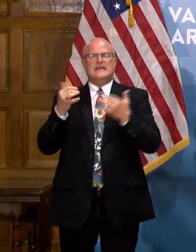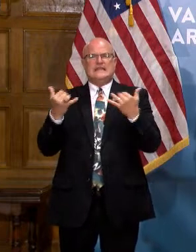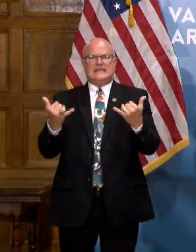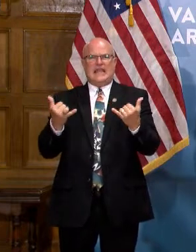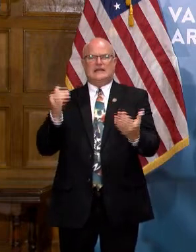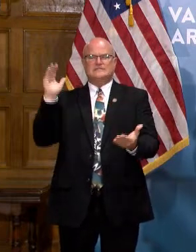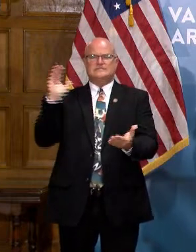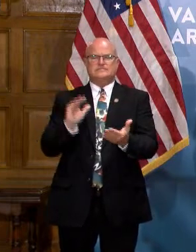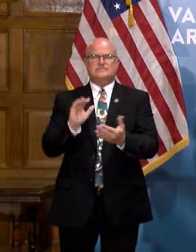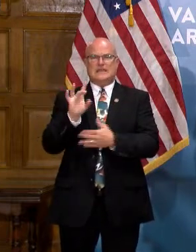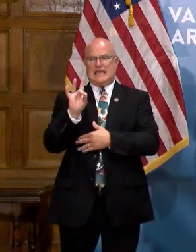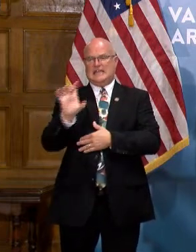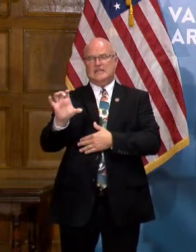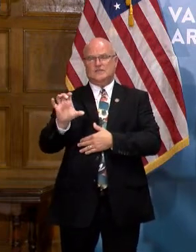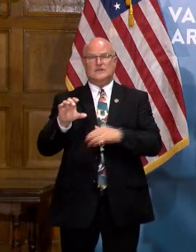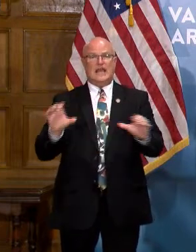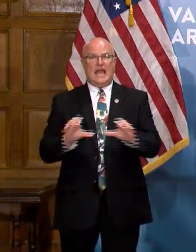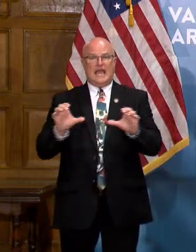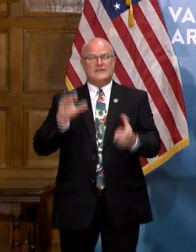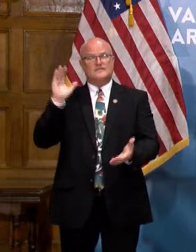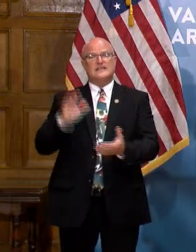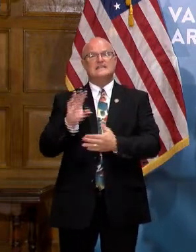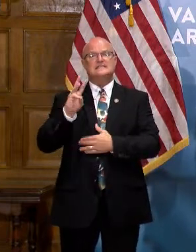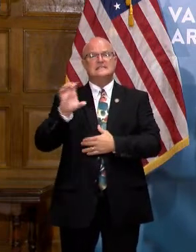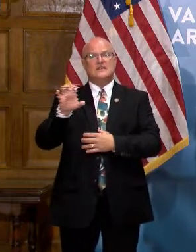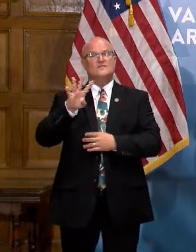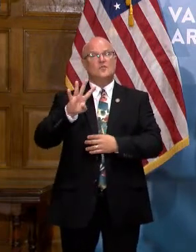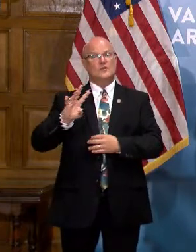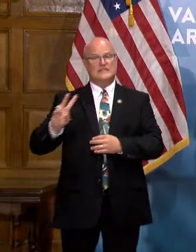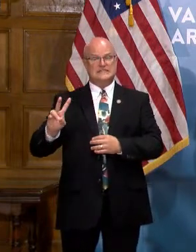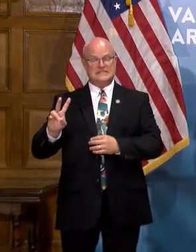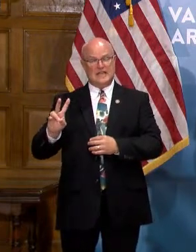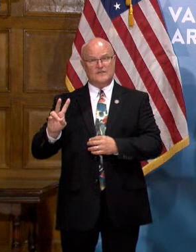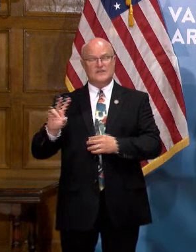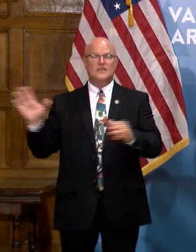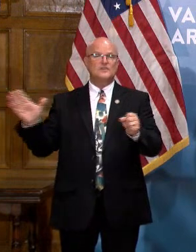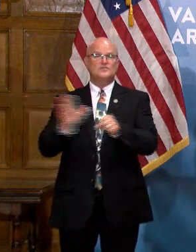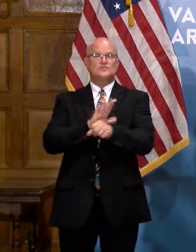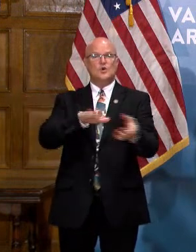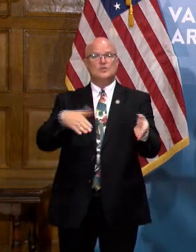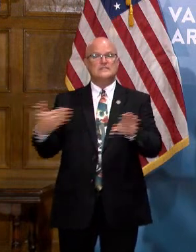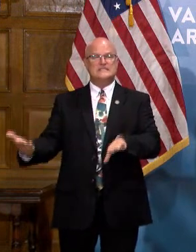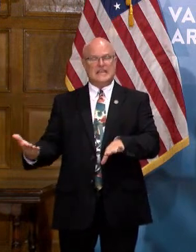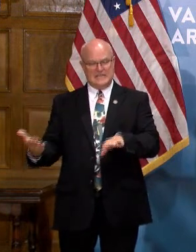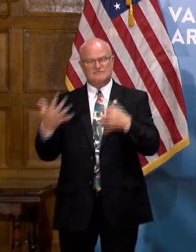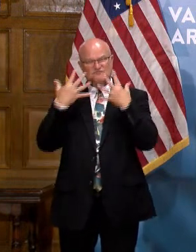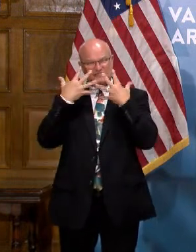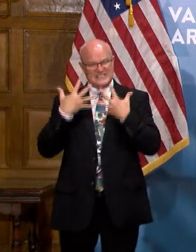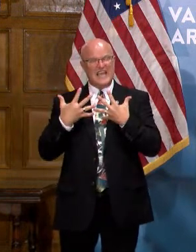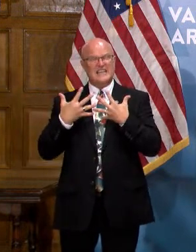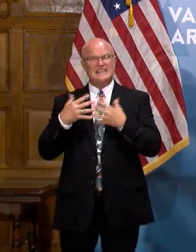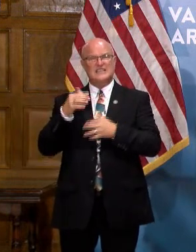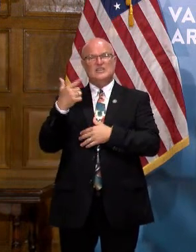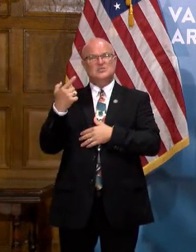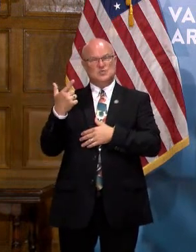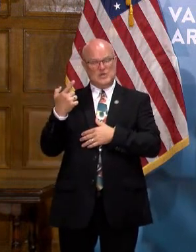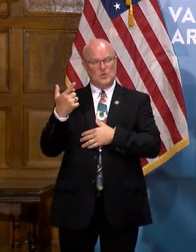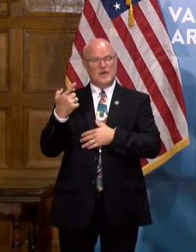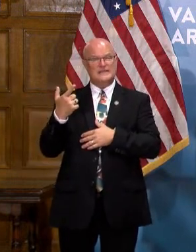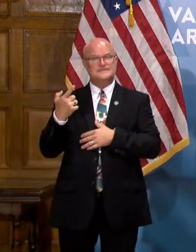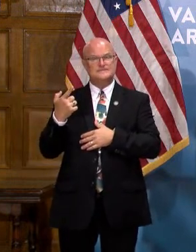Today 800. Active cases are down 647. Total deaths, sadly, is